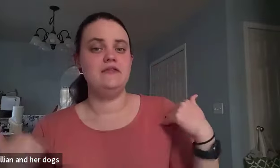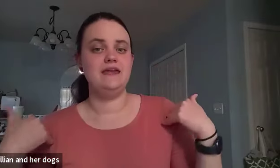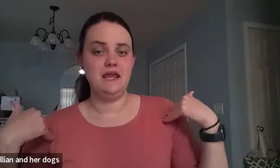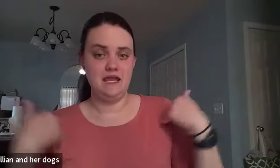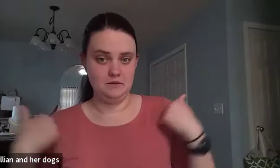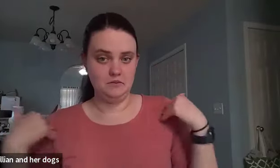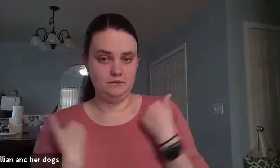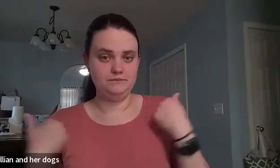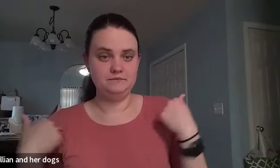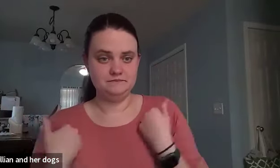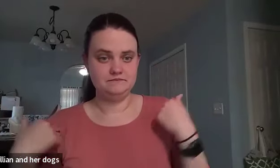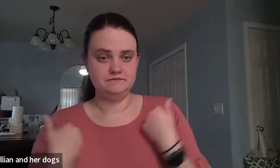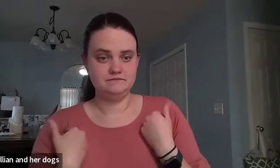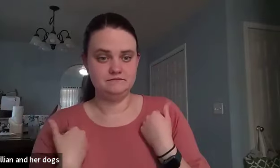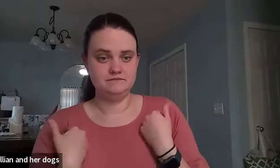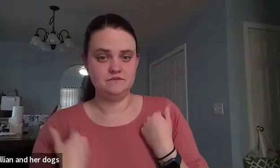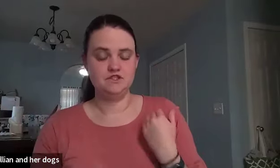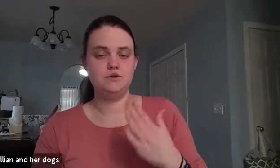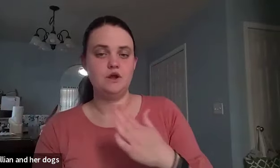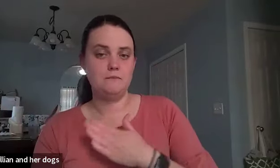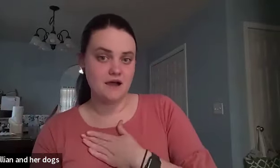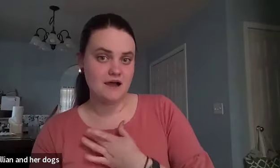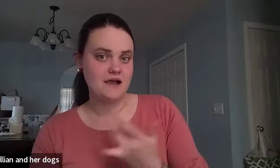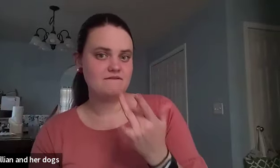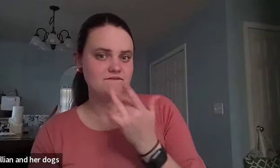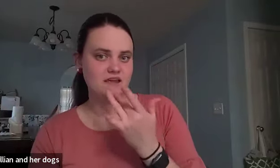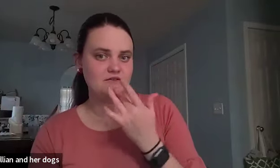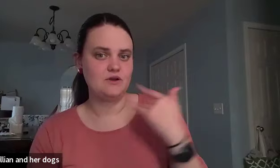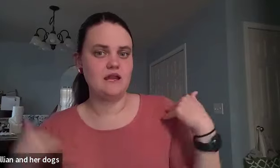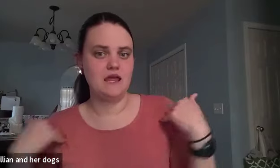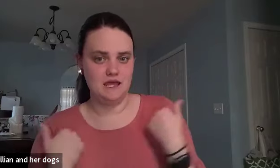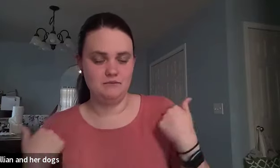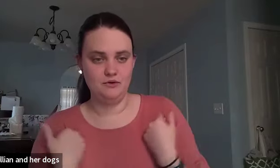And then animal. So you'd go, my favorite animal.